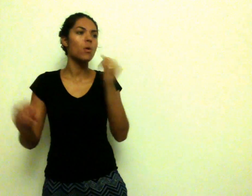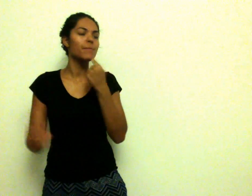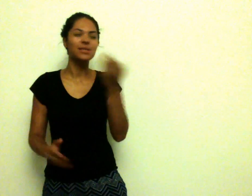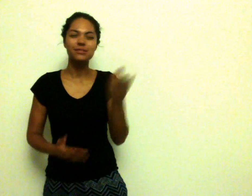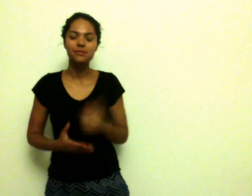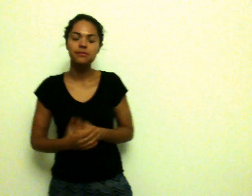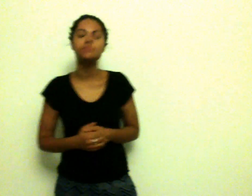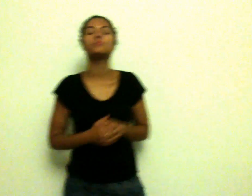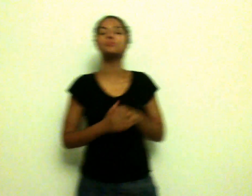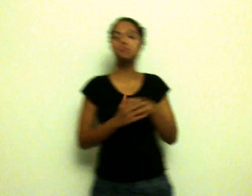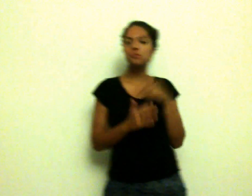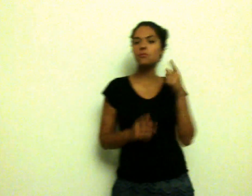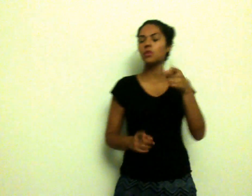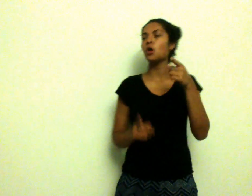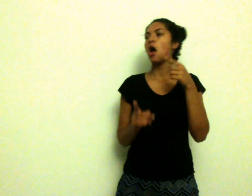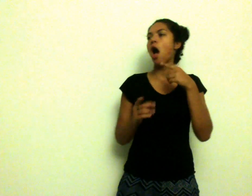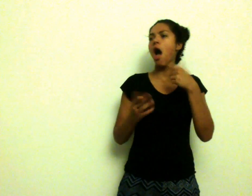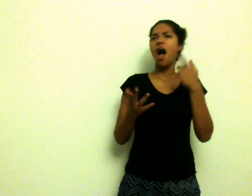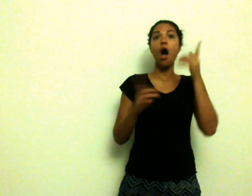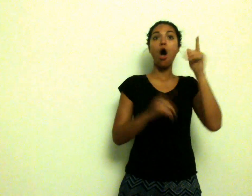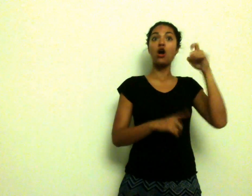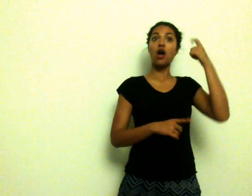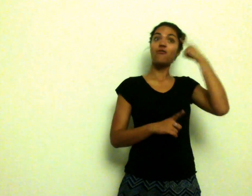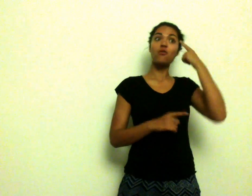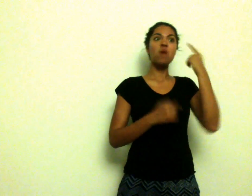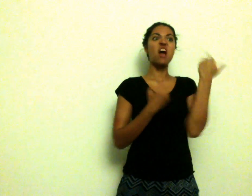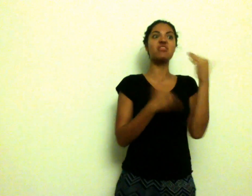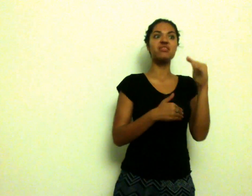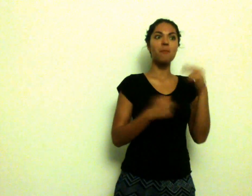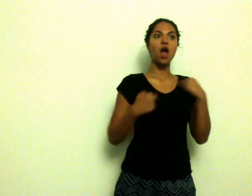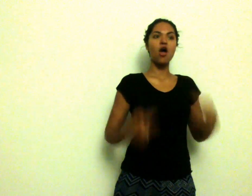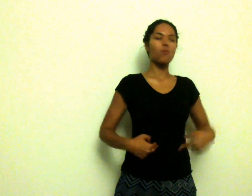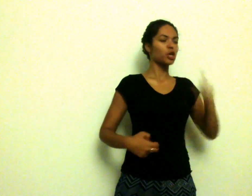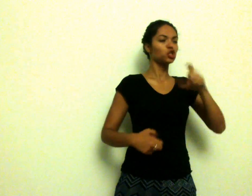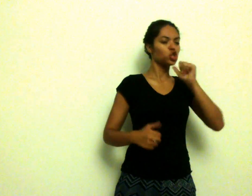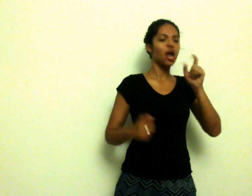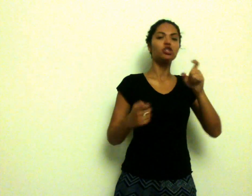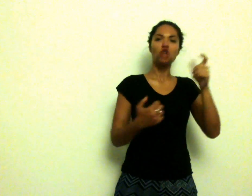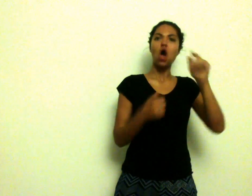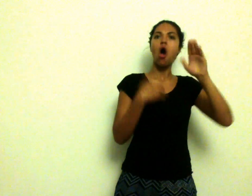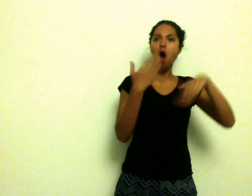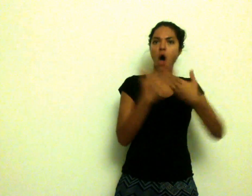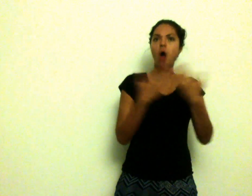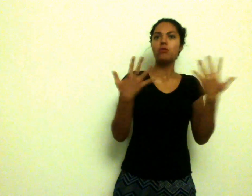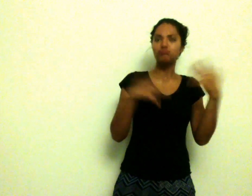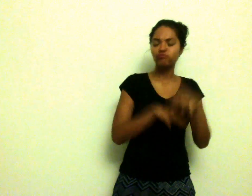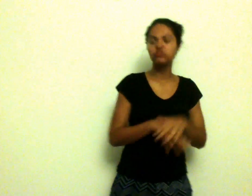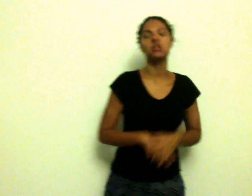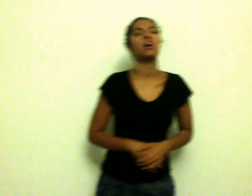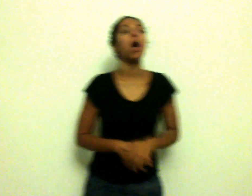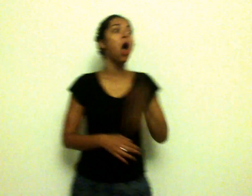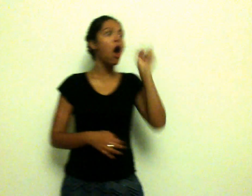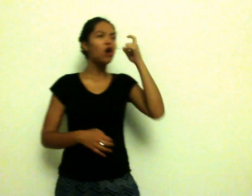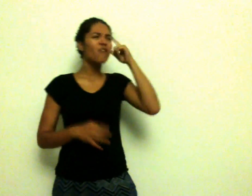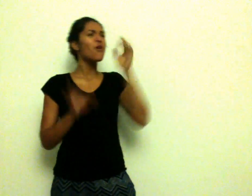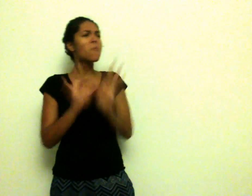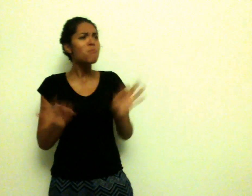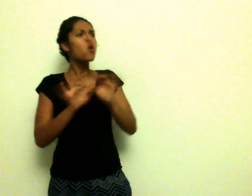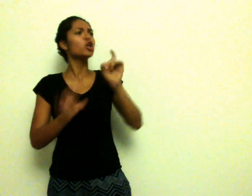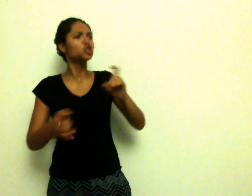take away that bauble. The man of this school goes first to a political meeting where he complains that savages are treated as if they were beasts. Then he takes his hat and